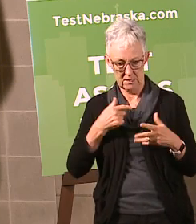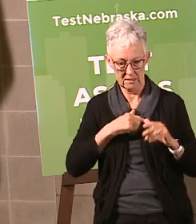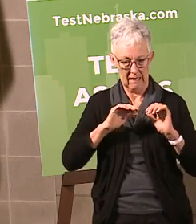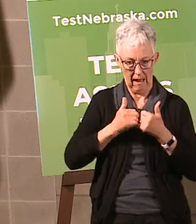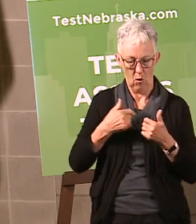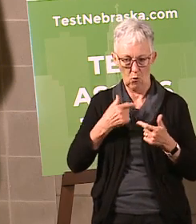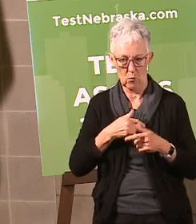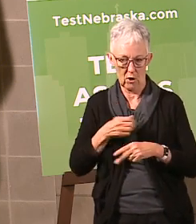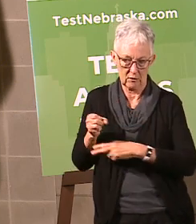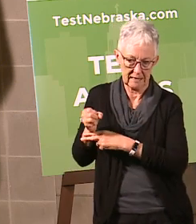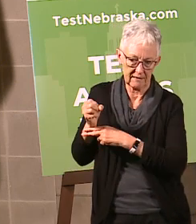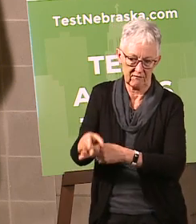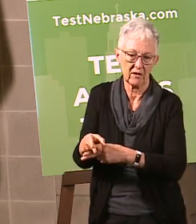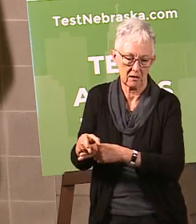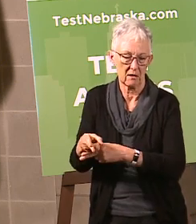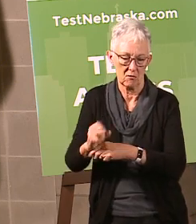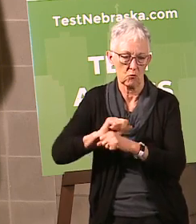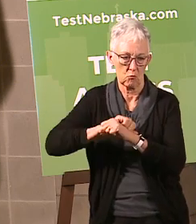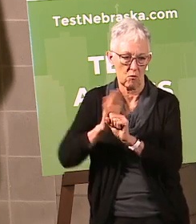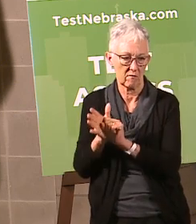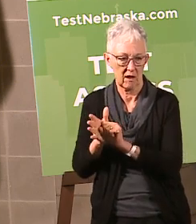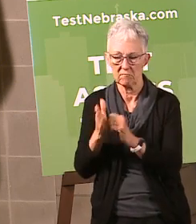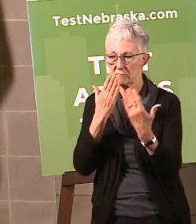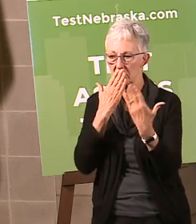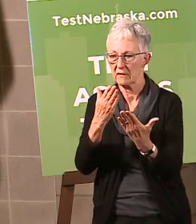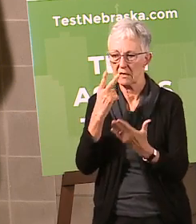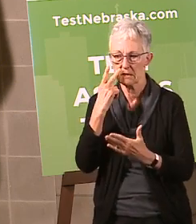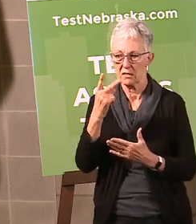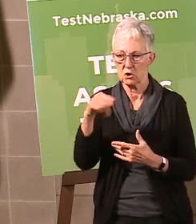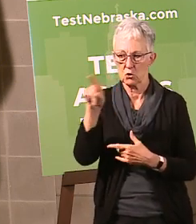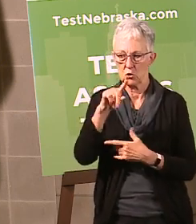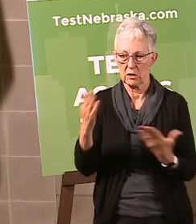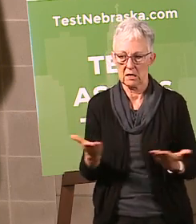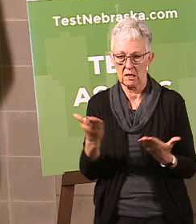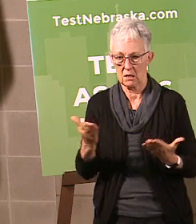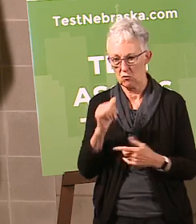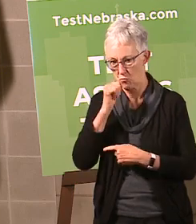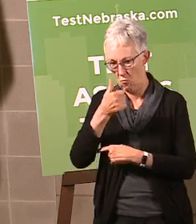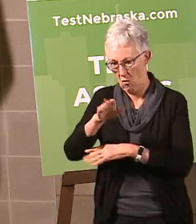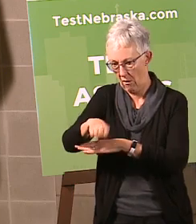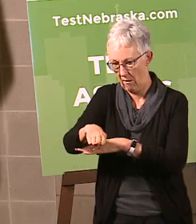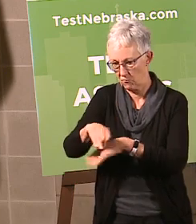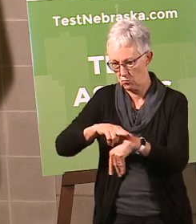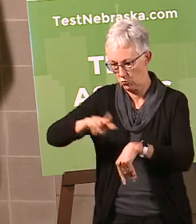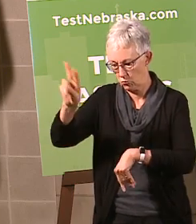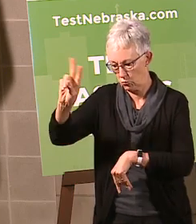against coronavirus. Thanks again, and we'll see you all here tomorrow afternoon at 2 p.m. Central. Thanks.